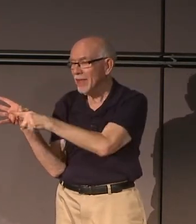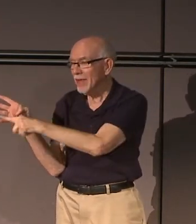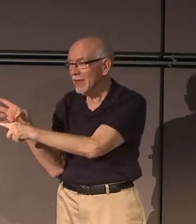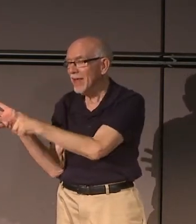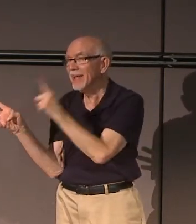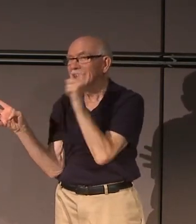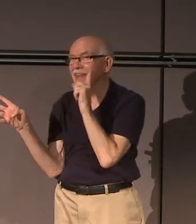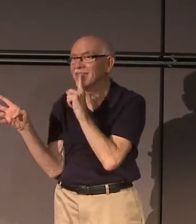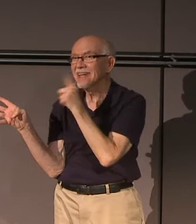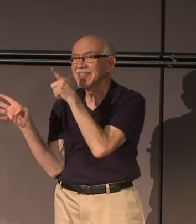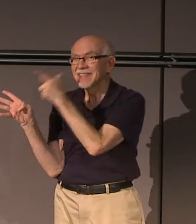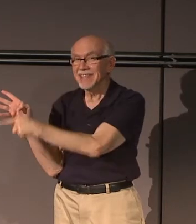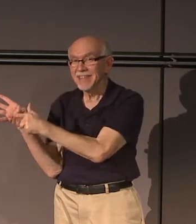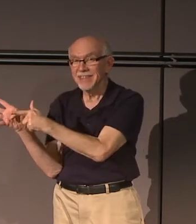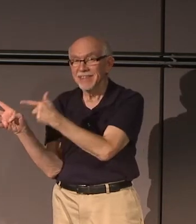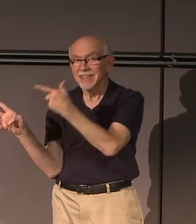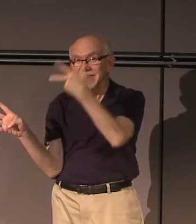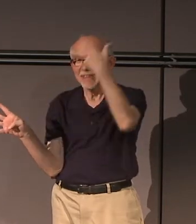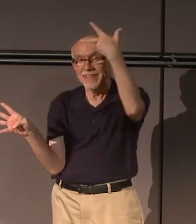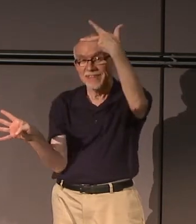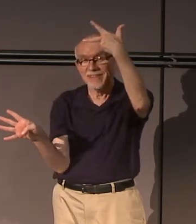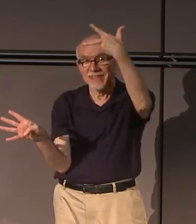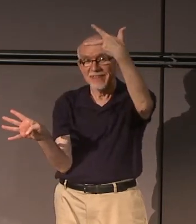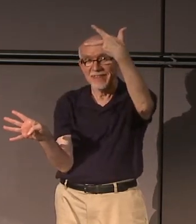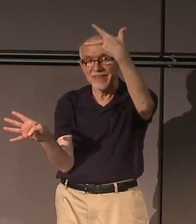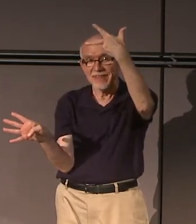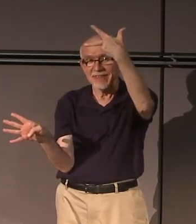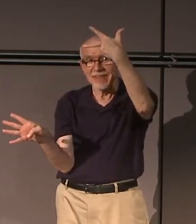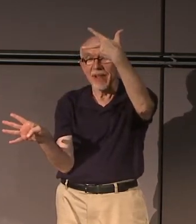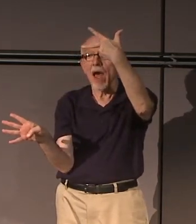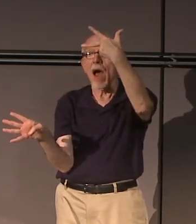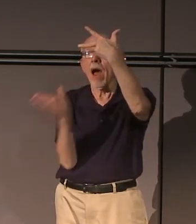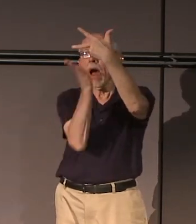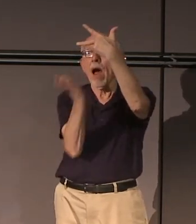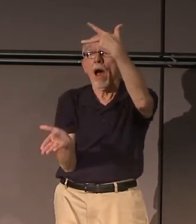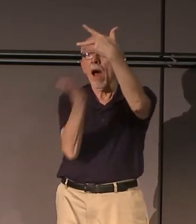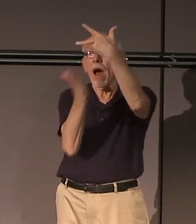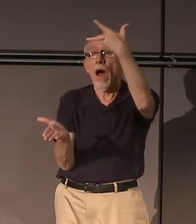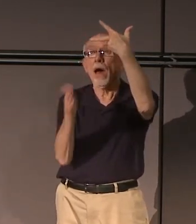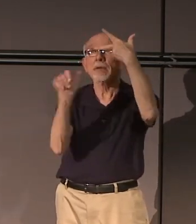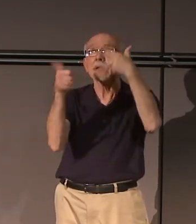After me was a hearing sister, as I said, and then the remaining kids were also deaf.